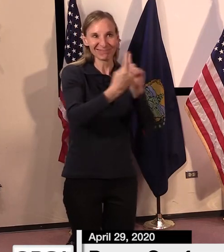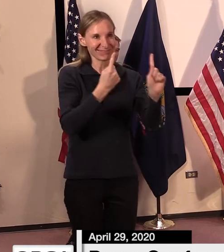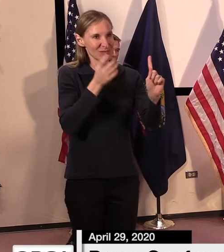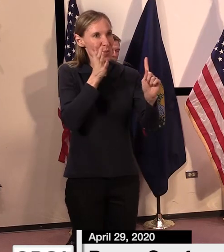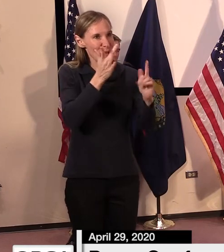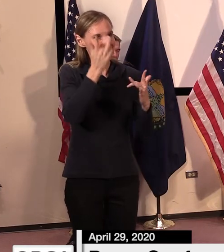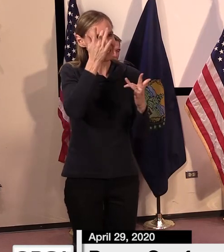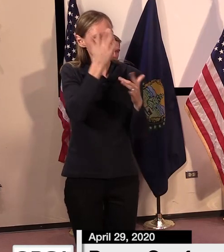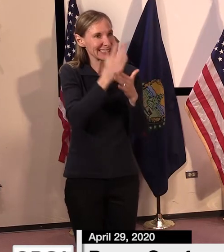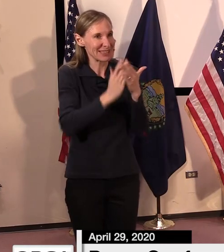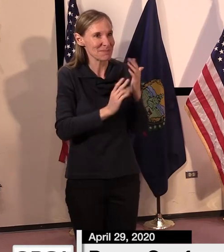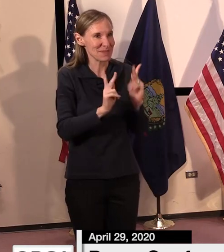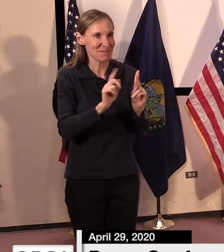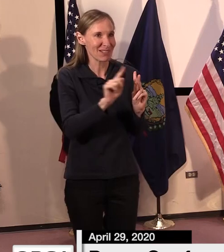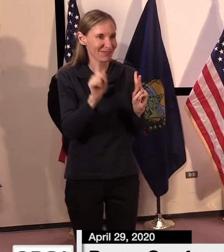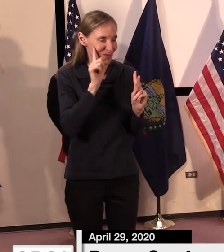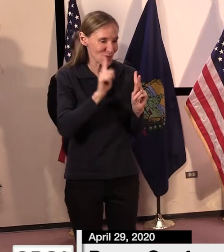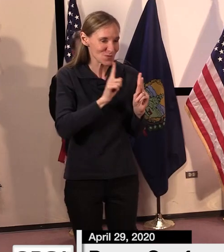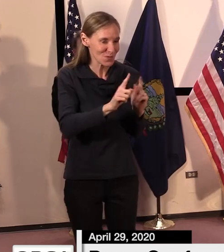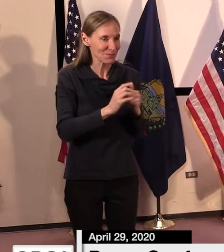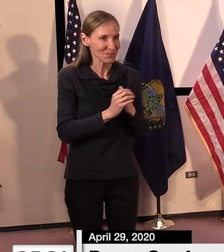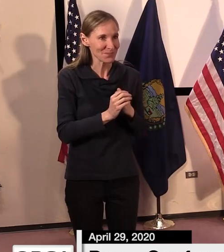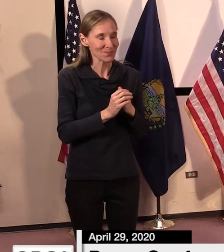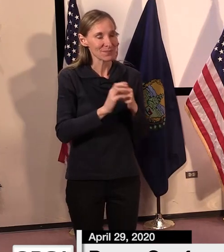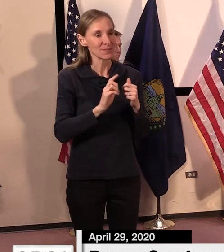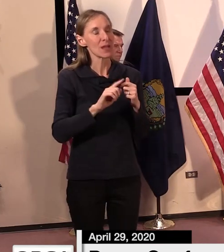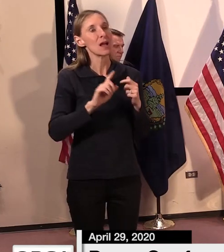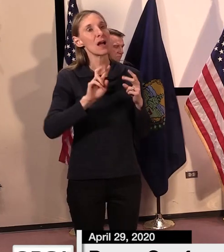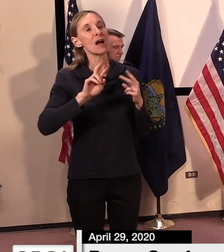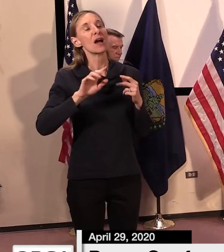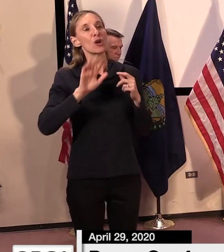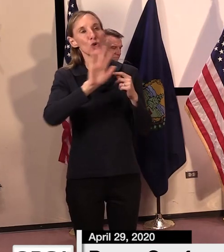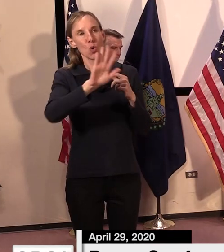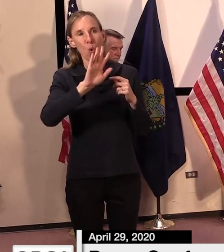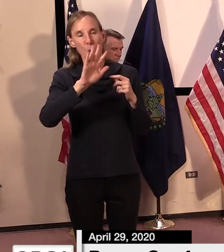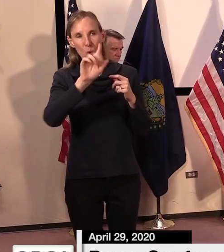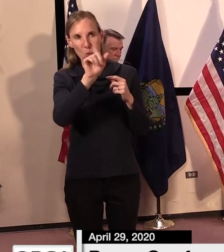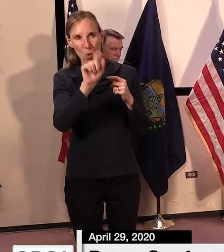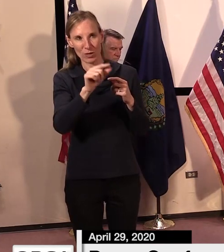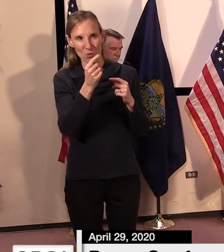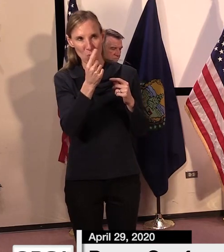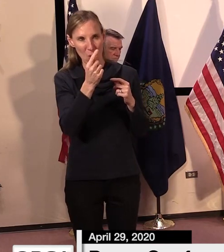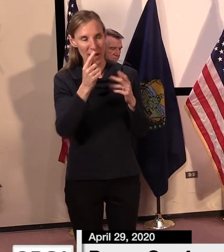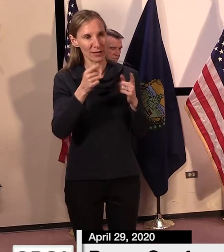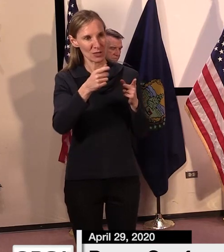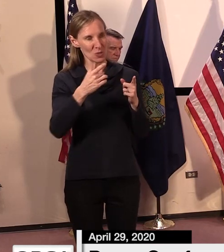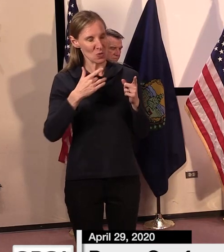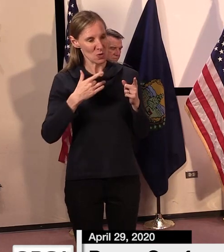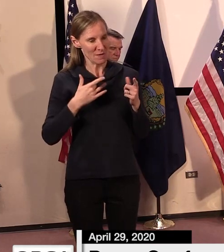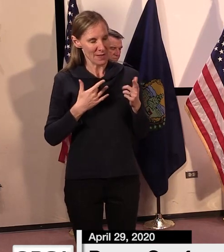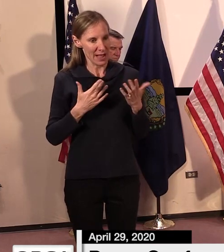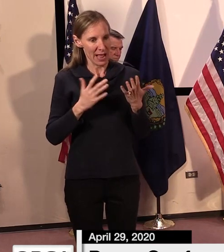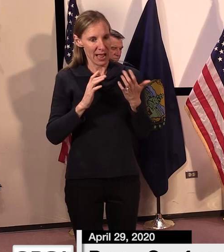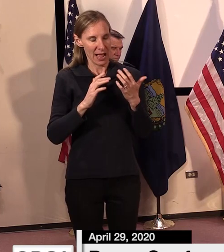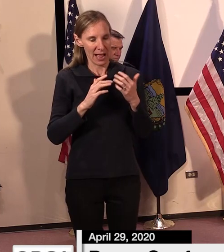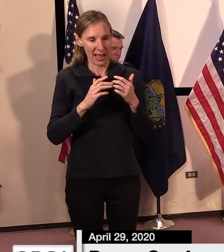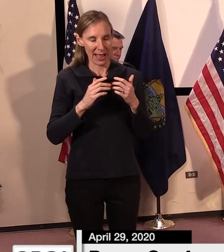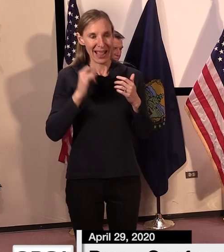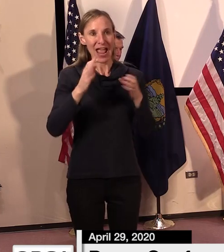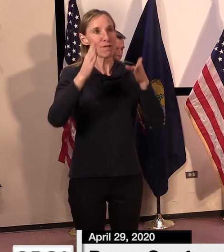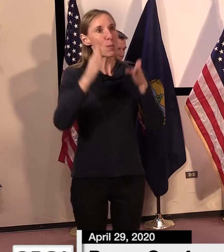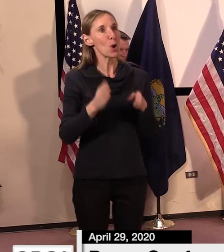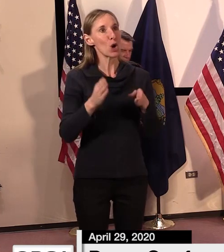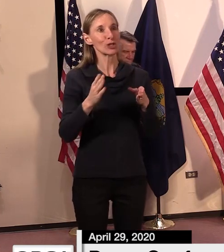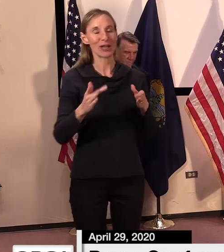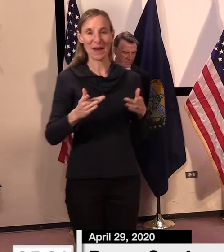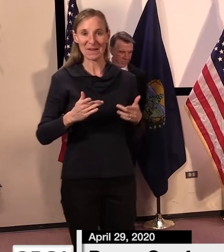real underlying part of your question has to do with how often is COVID present in an